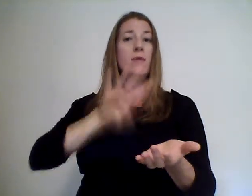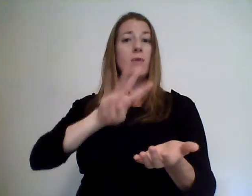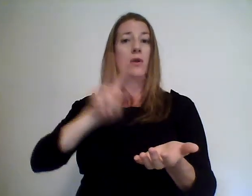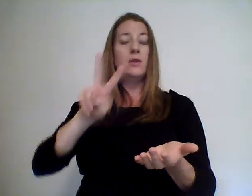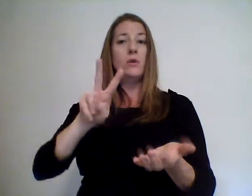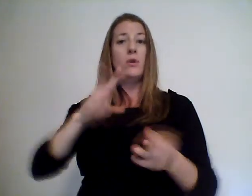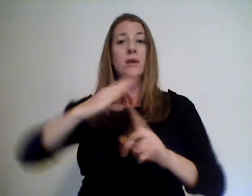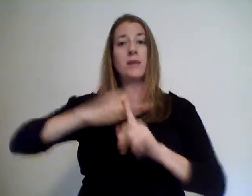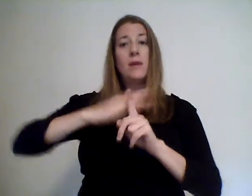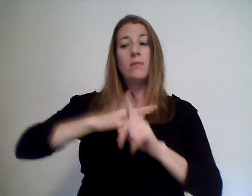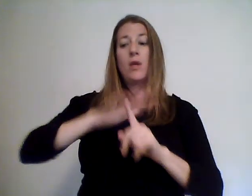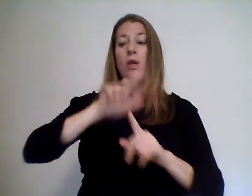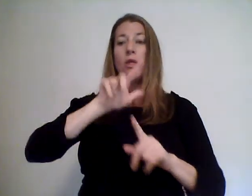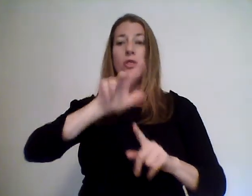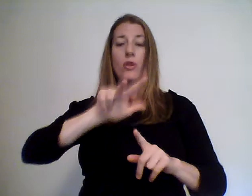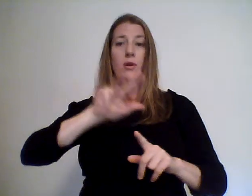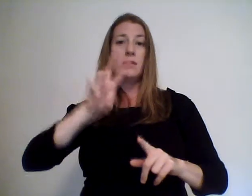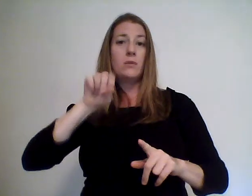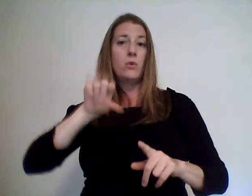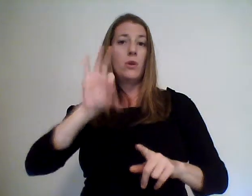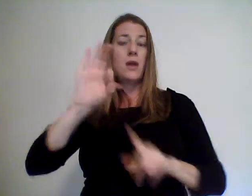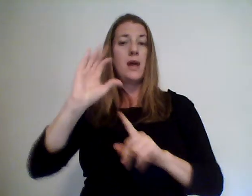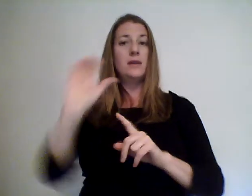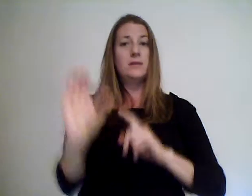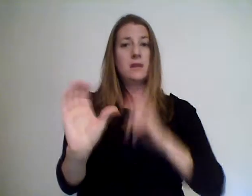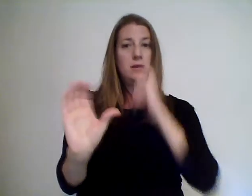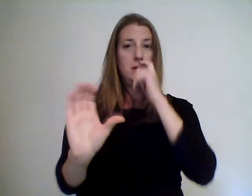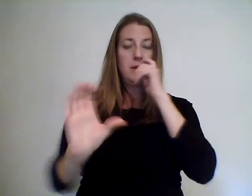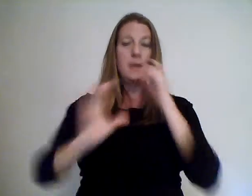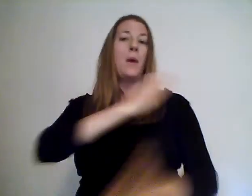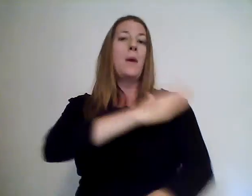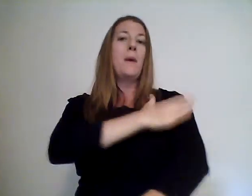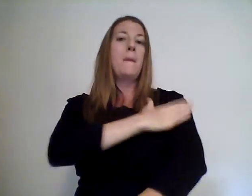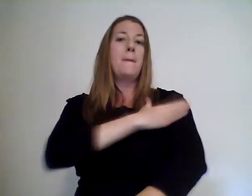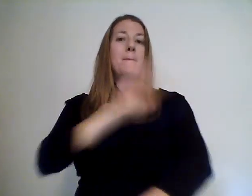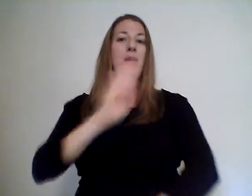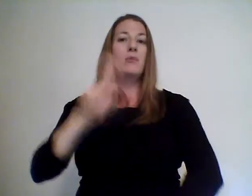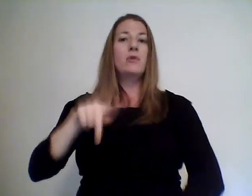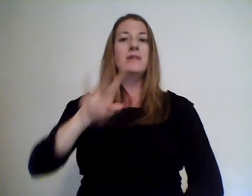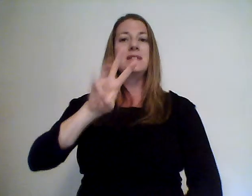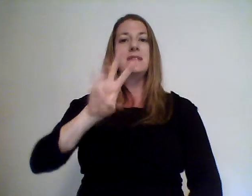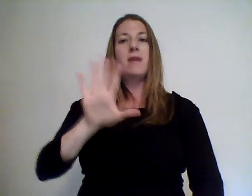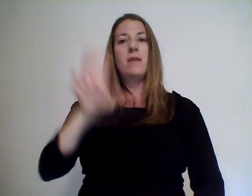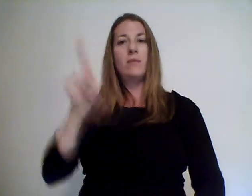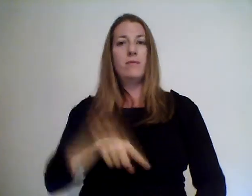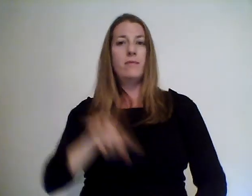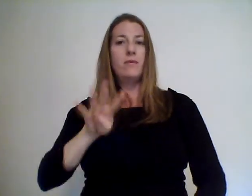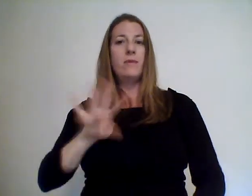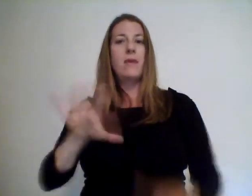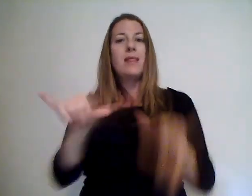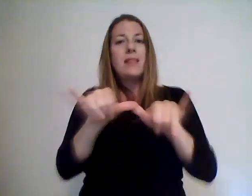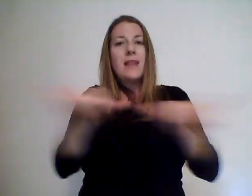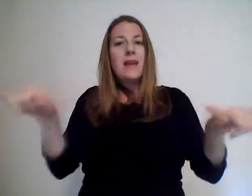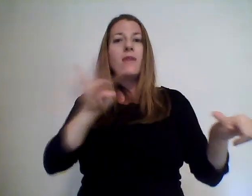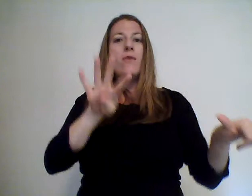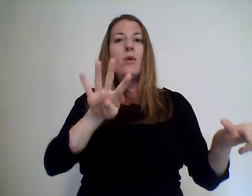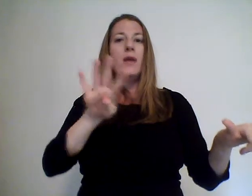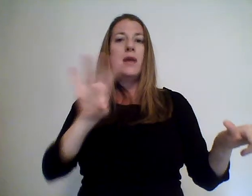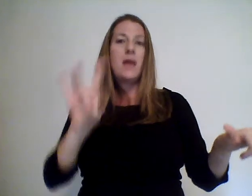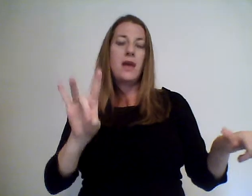temp 36.9 Celsius, blood pressure 65/45, length 48 centimeters.